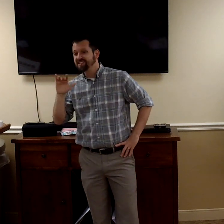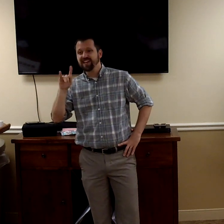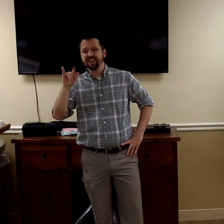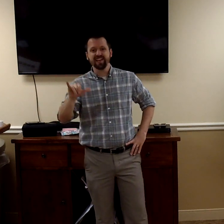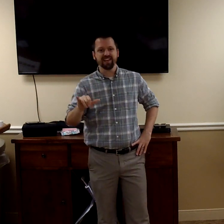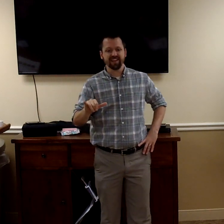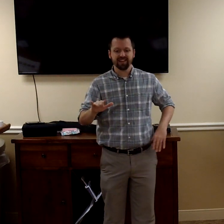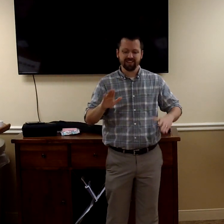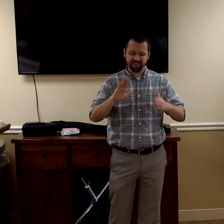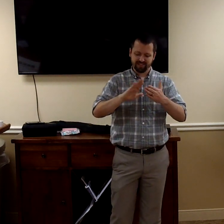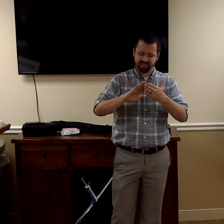City.